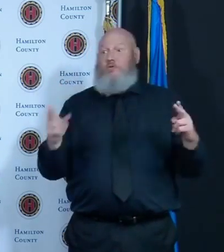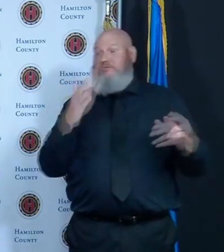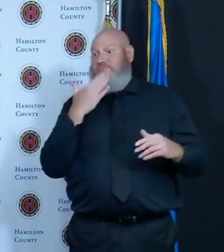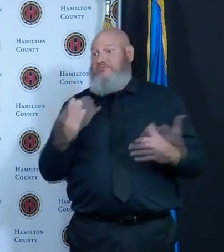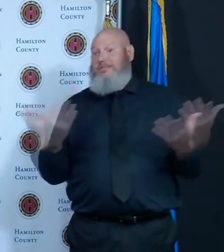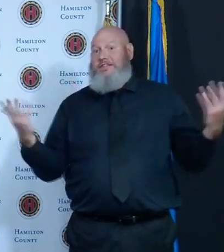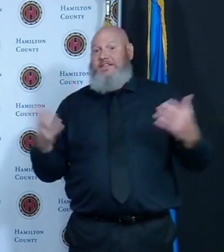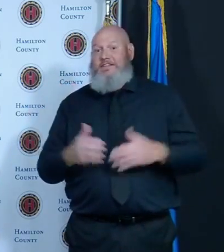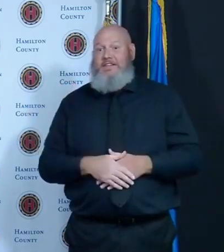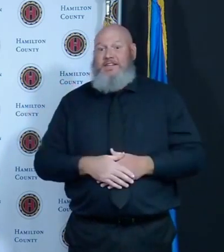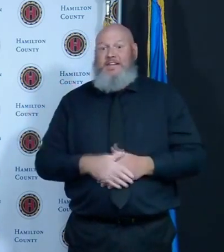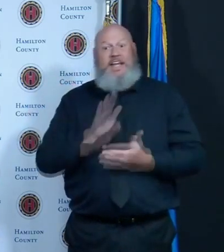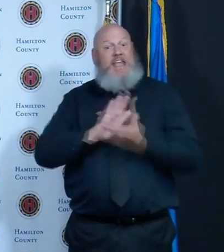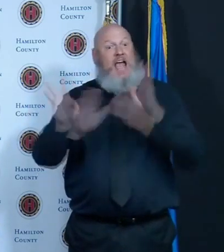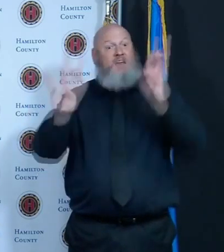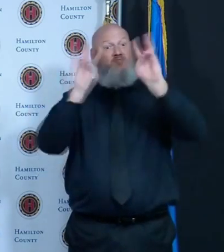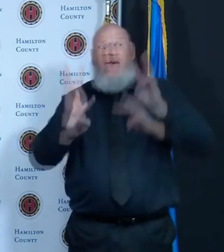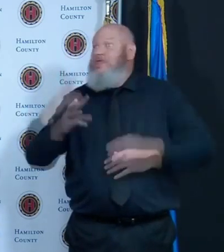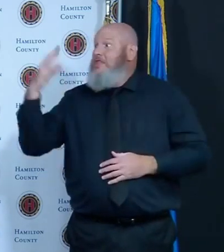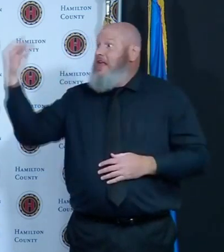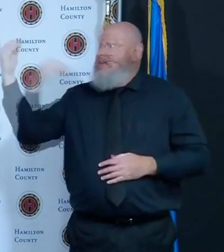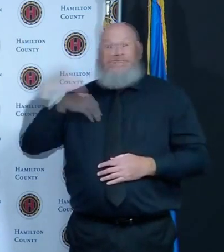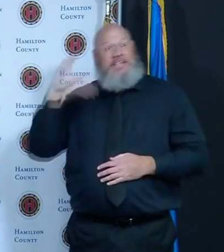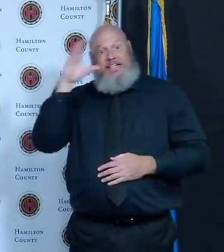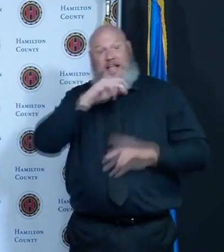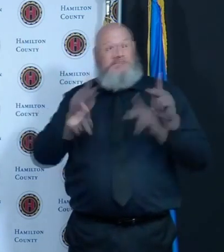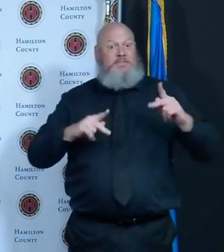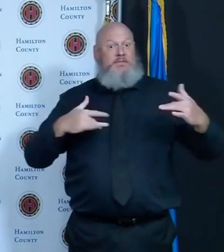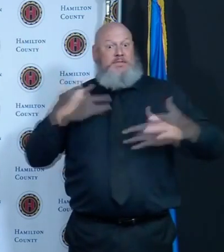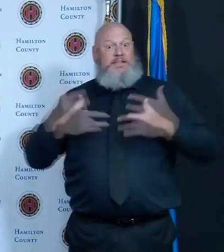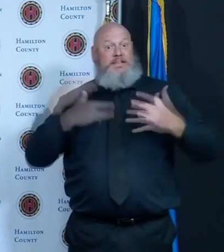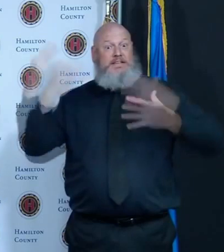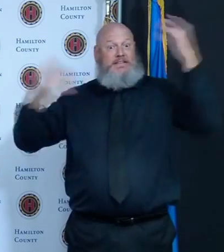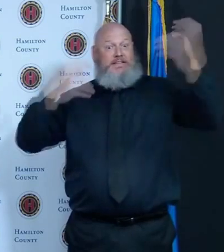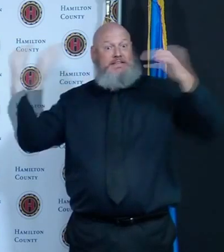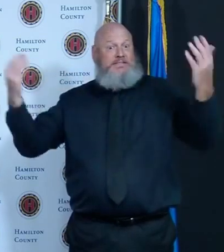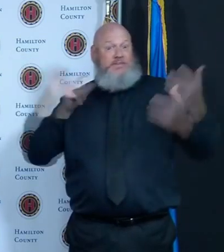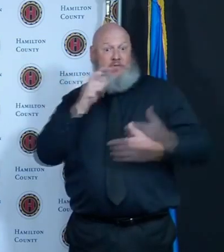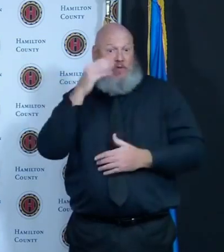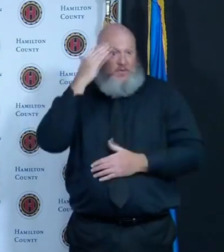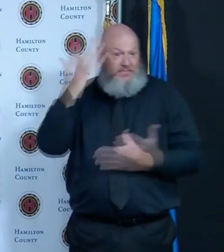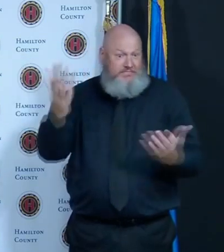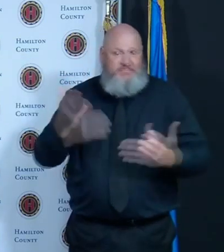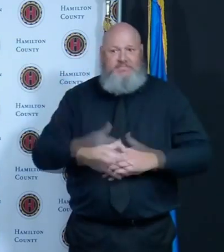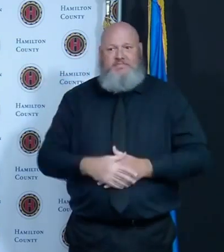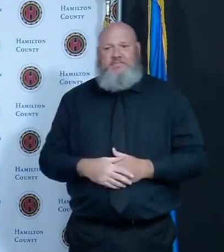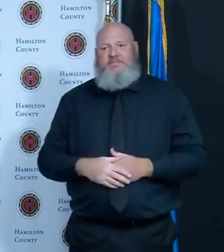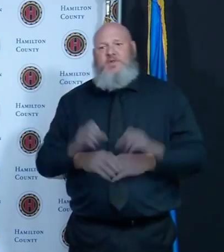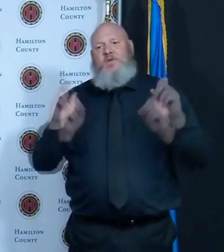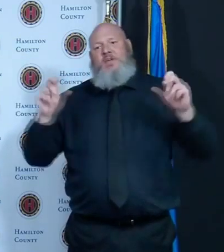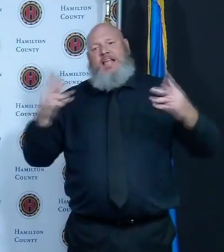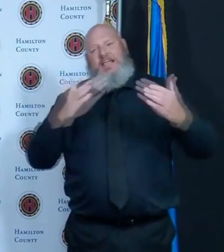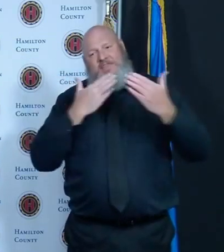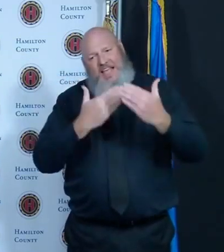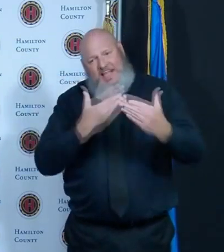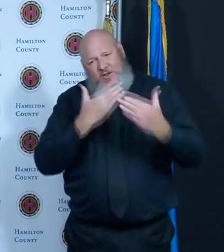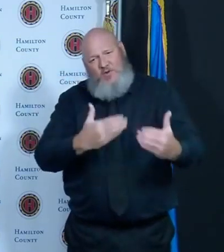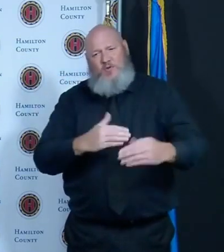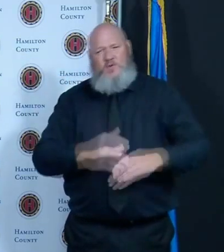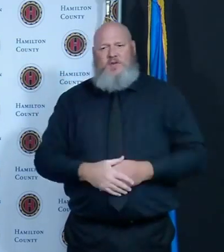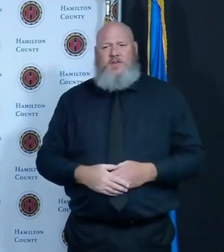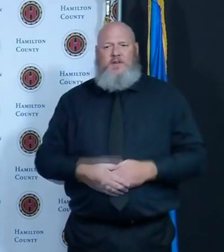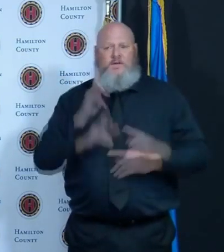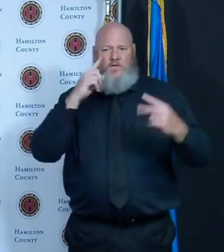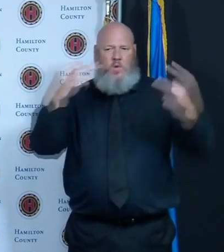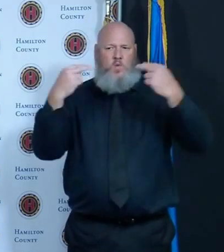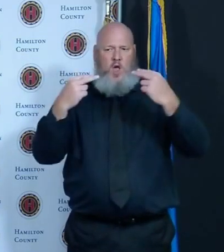out? I haven't looked out the window lately. So thank you all for participating in the